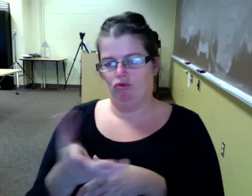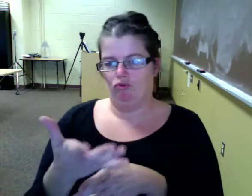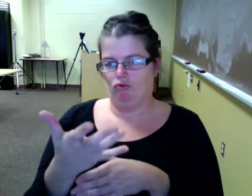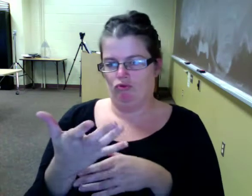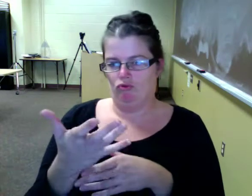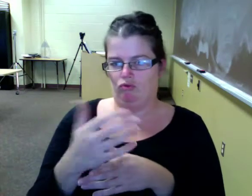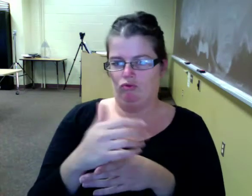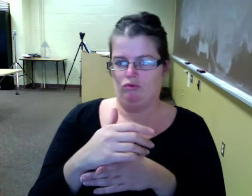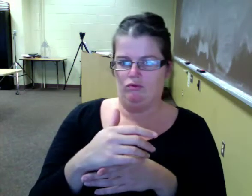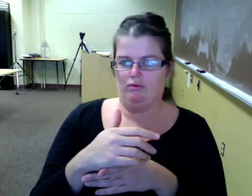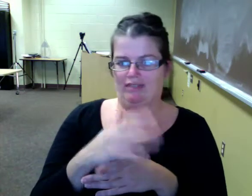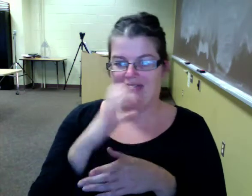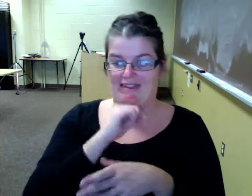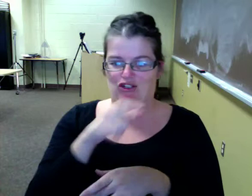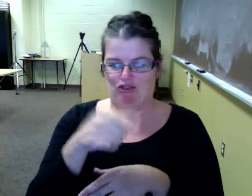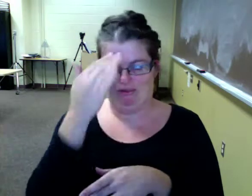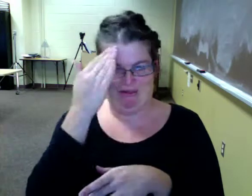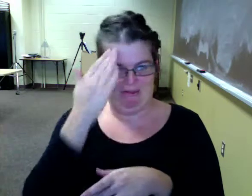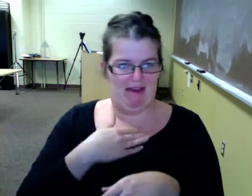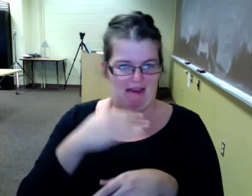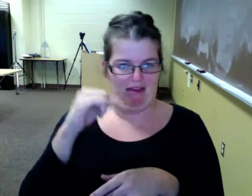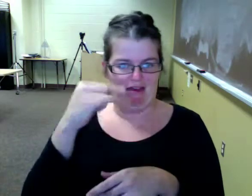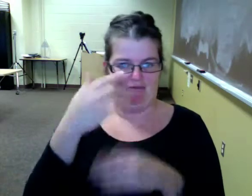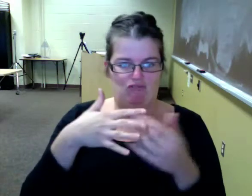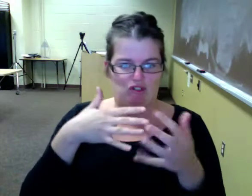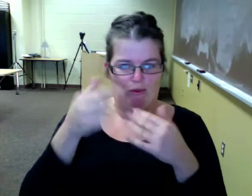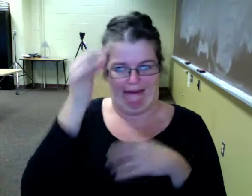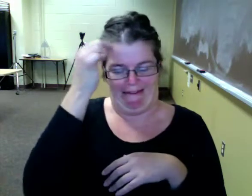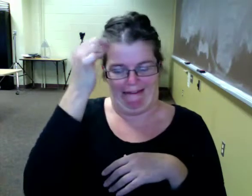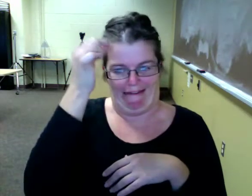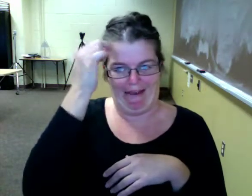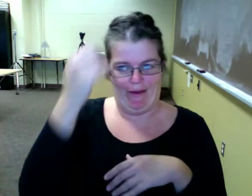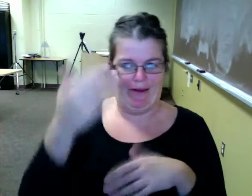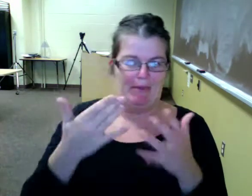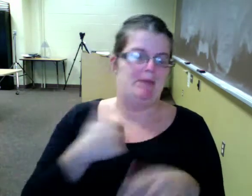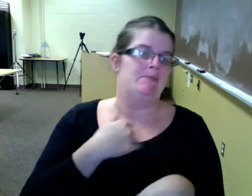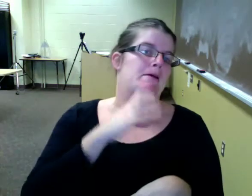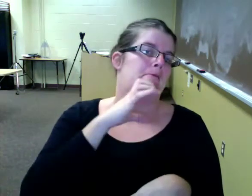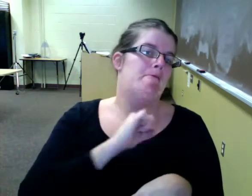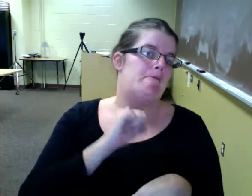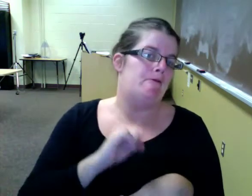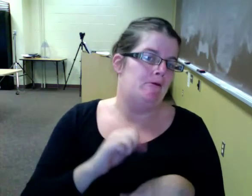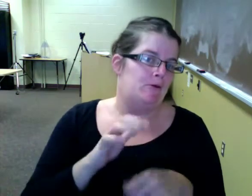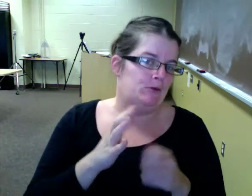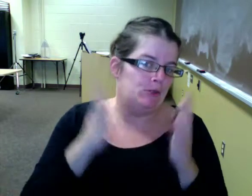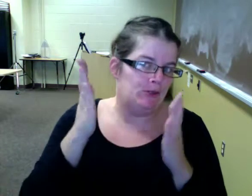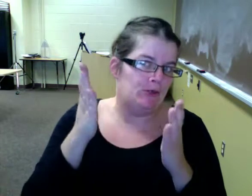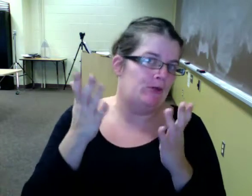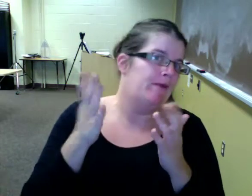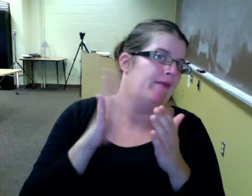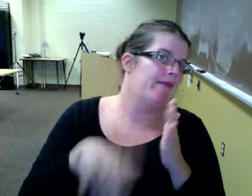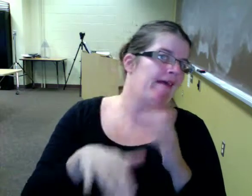by my gray hair that I'm a little older than maybe the average person here at the Institute. Anyway,